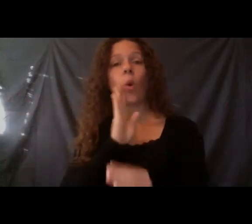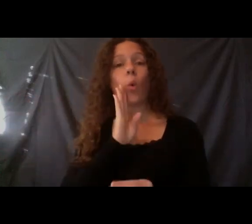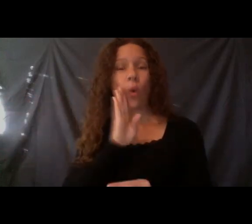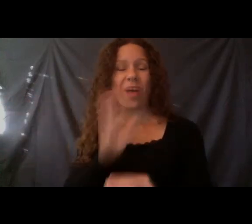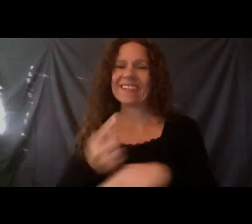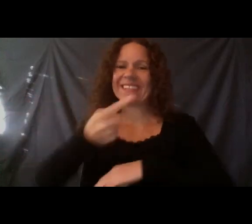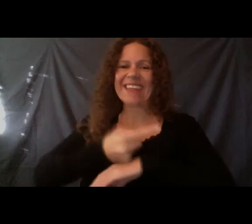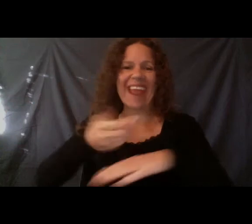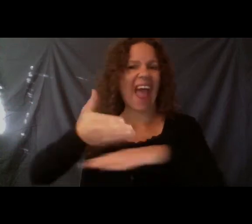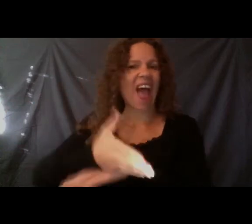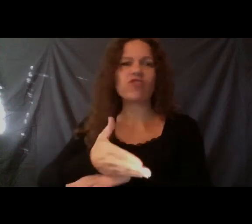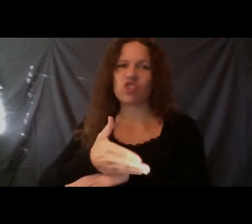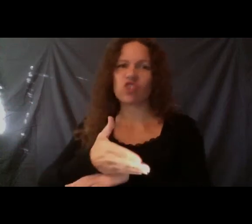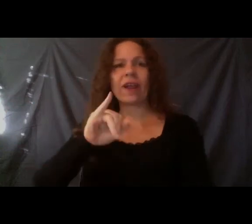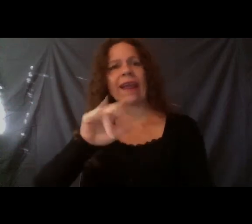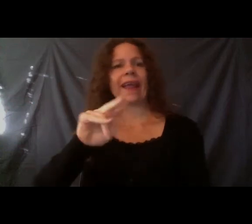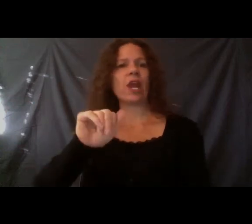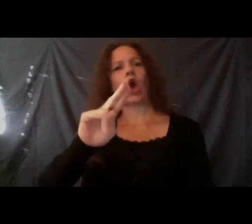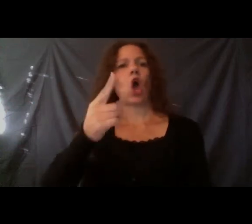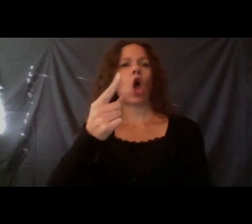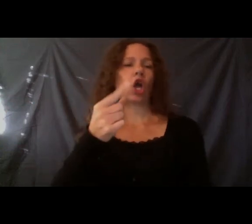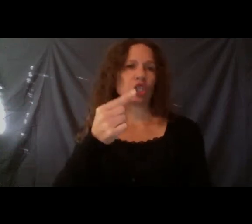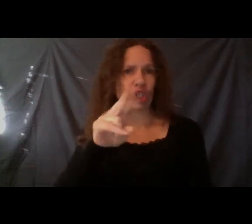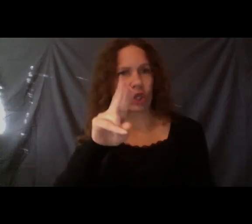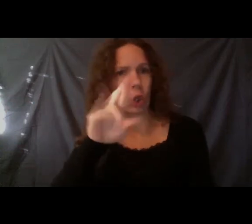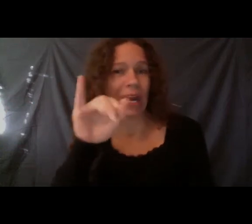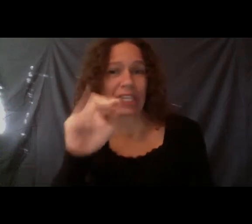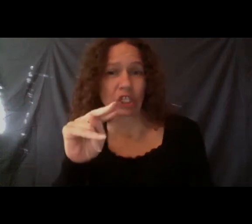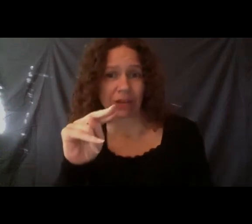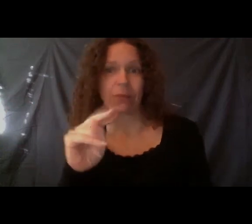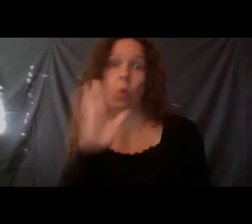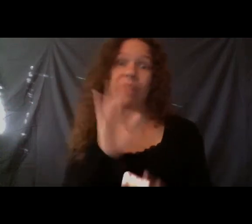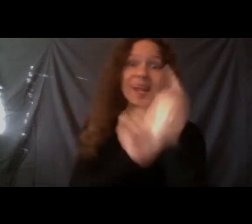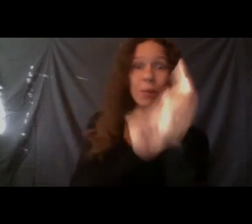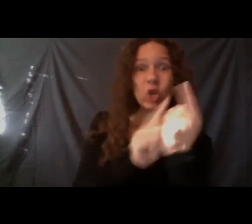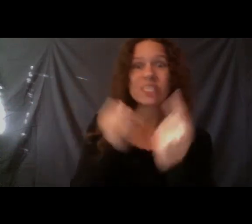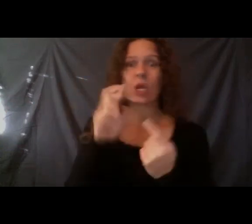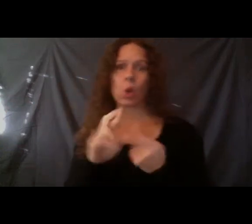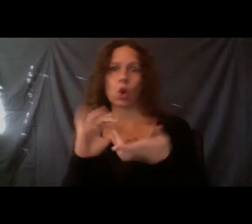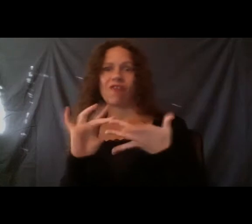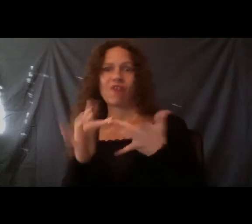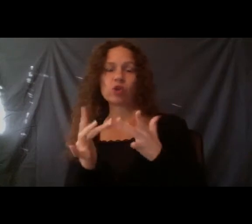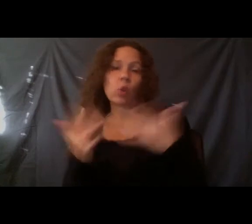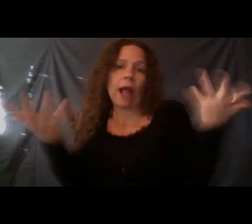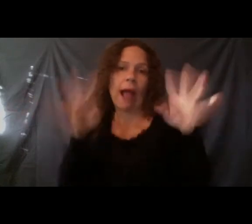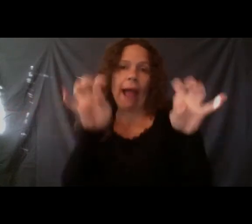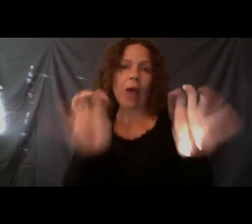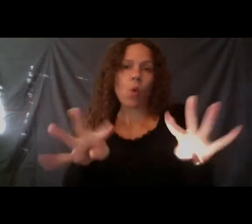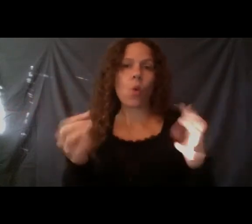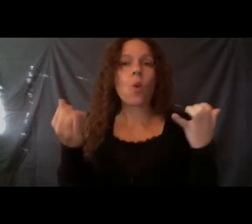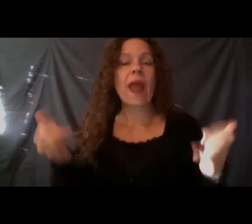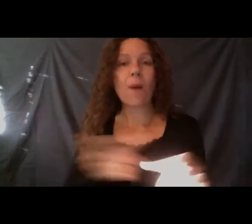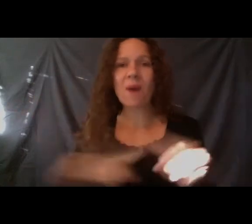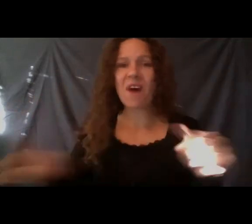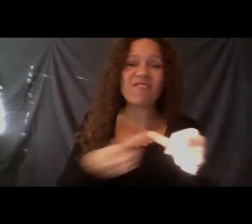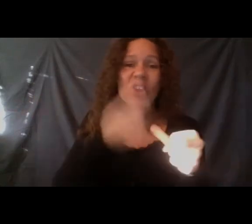inauguration. Whether that's going to be virtual or in person, we don't know at this point. But we will be talking. One of the first things I'm going to say to Tom Perez,